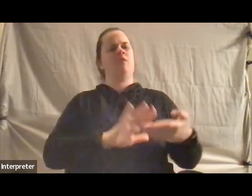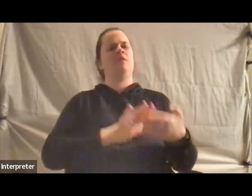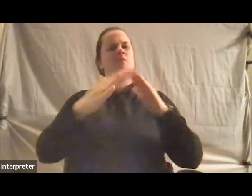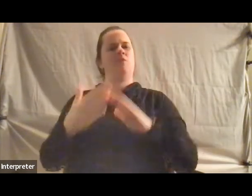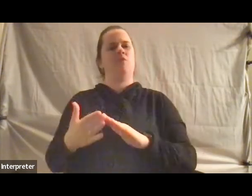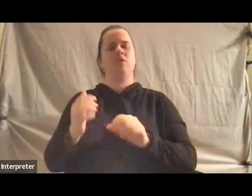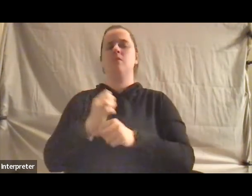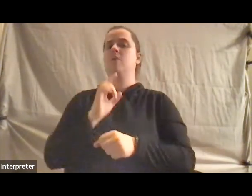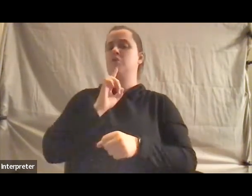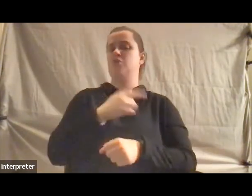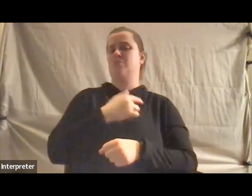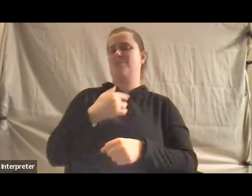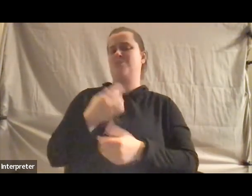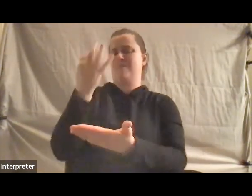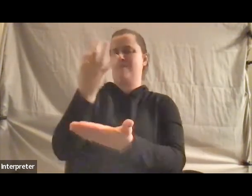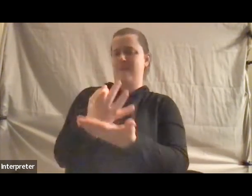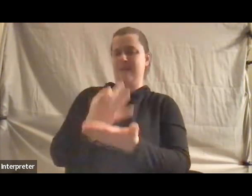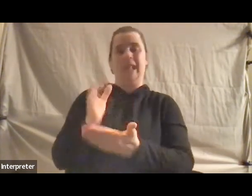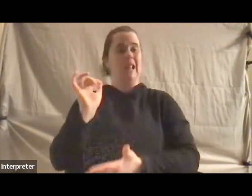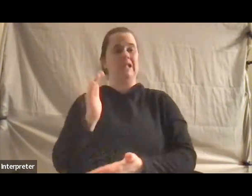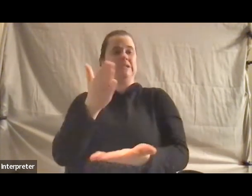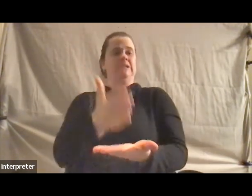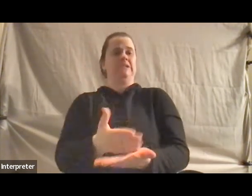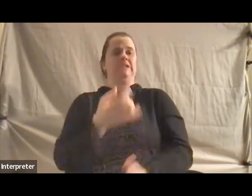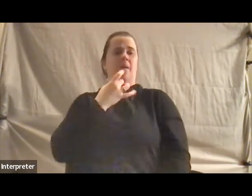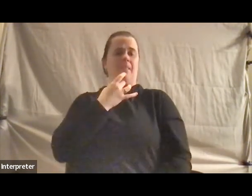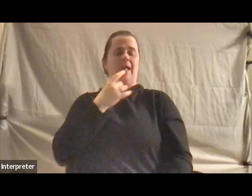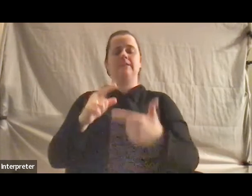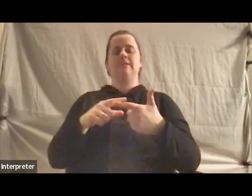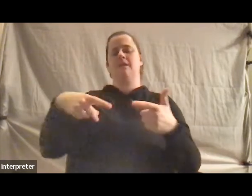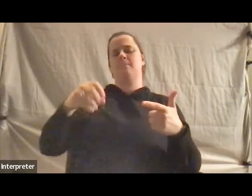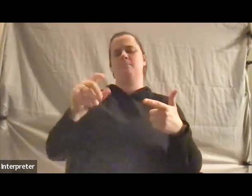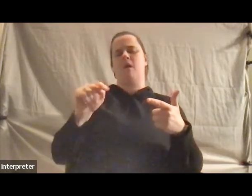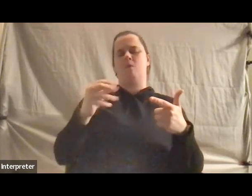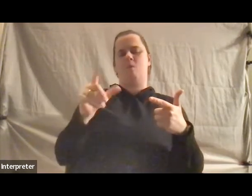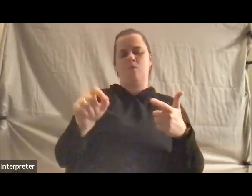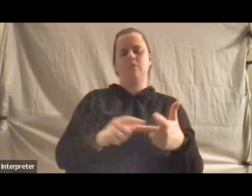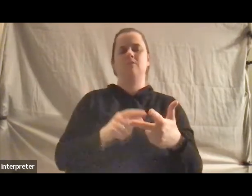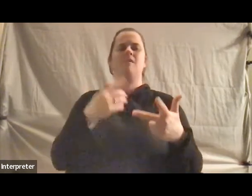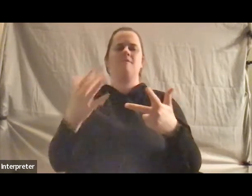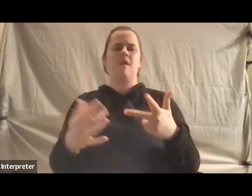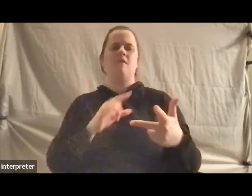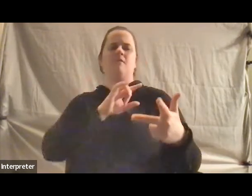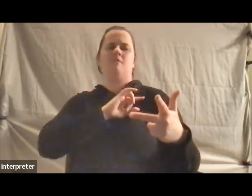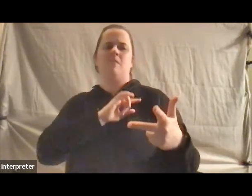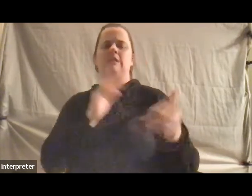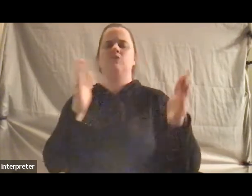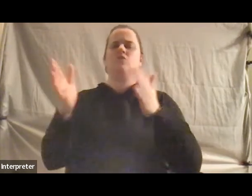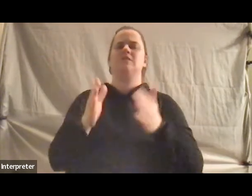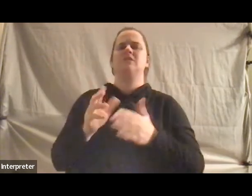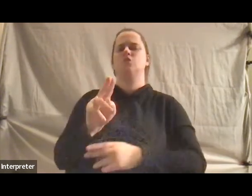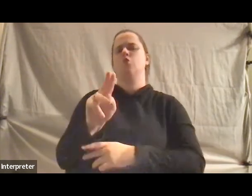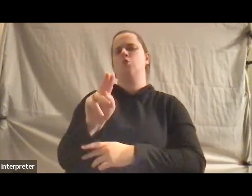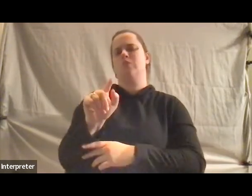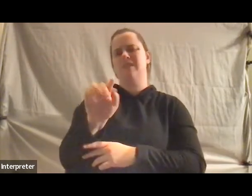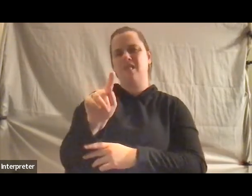the basics like stoplights, potholes, fire and police services, utility infrastructure,